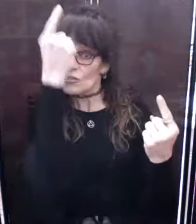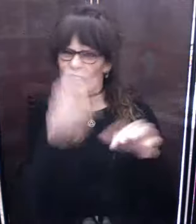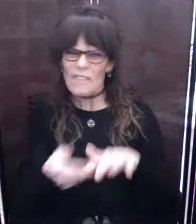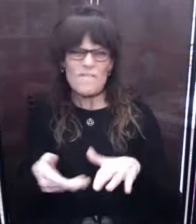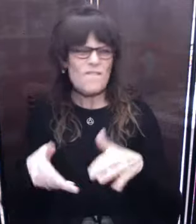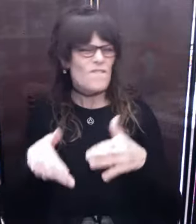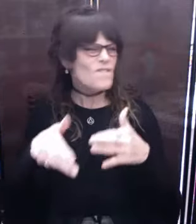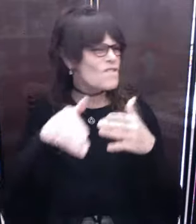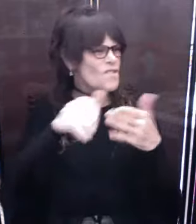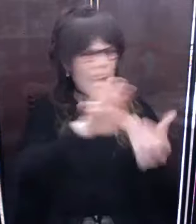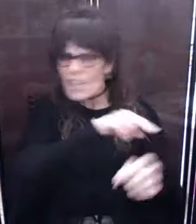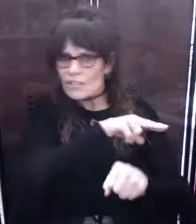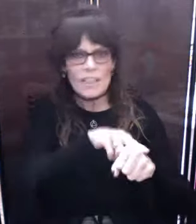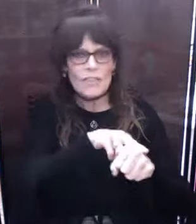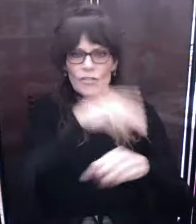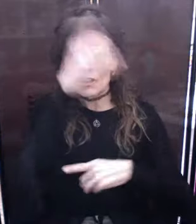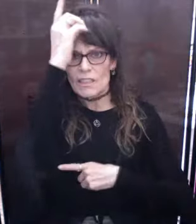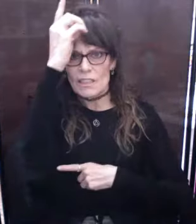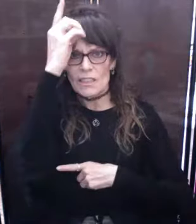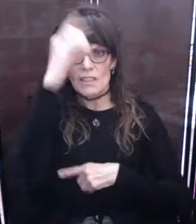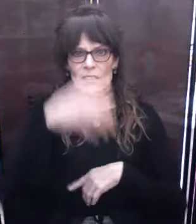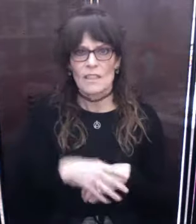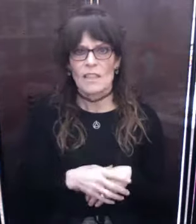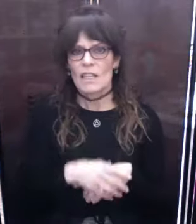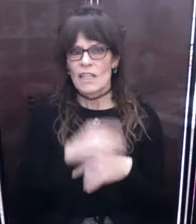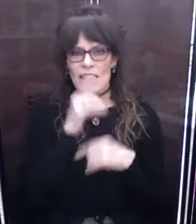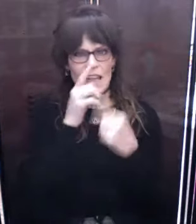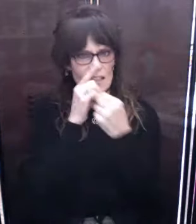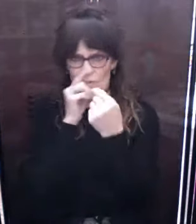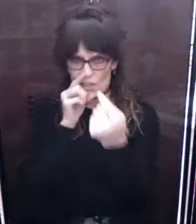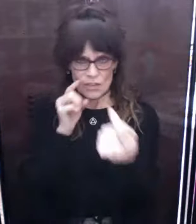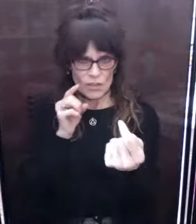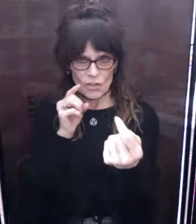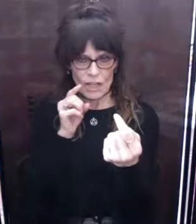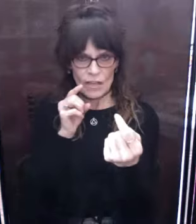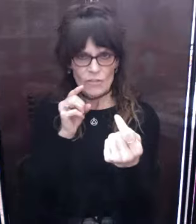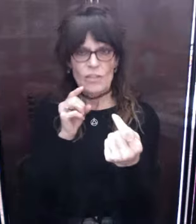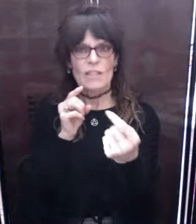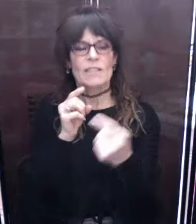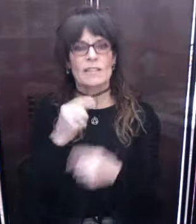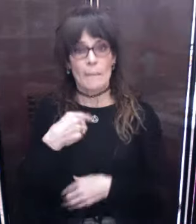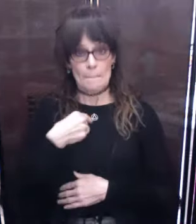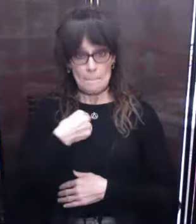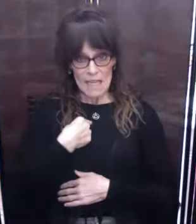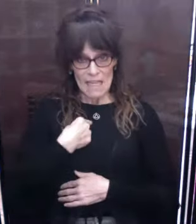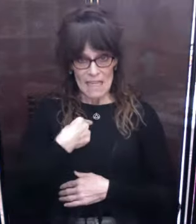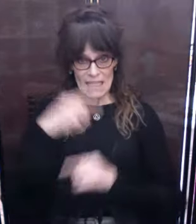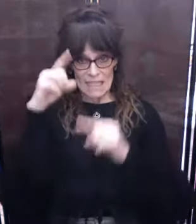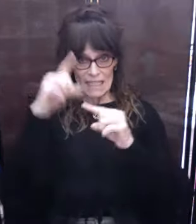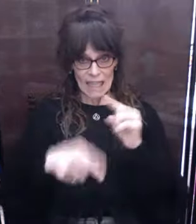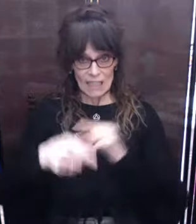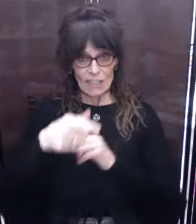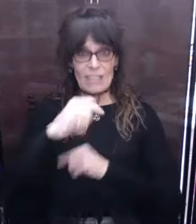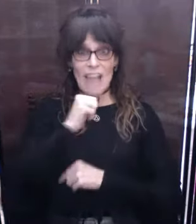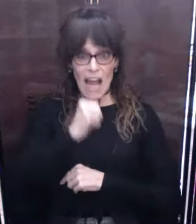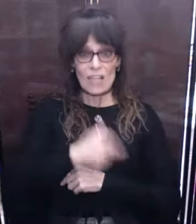the fatal nature is not in my physical allergy. The fatal nature is in my inability to stay away from it. And he helped me go back. And he